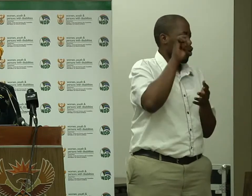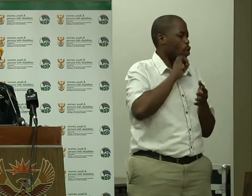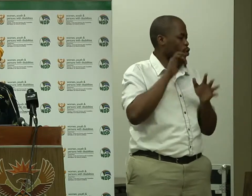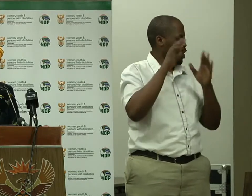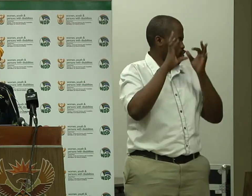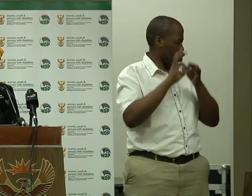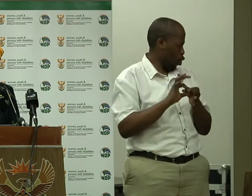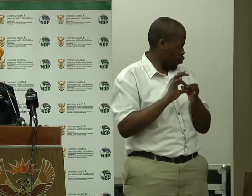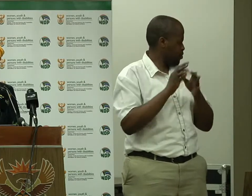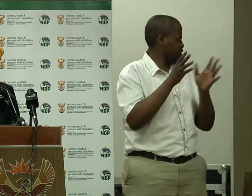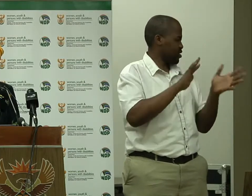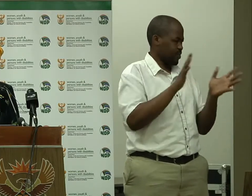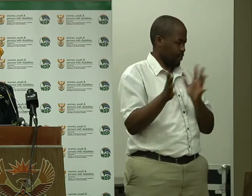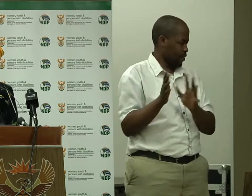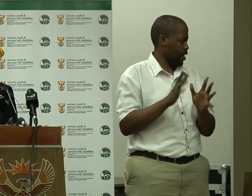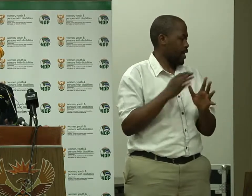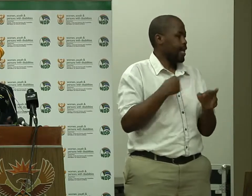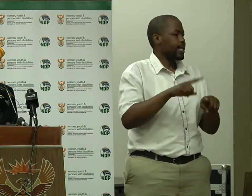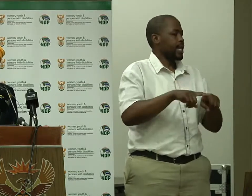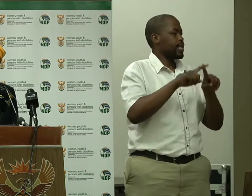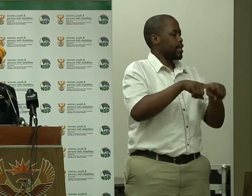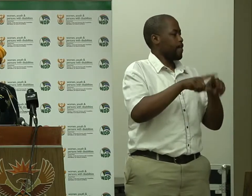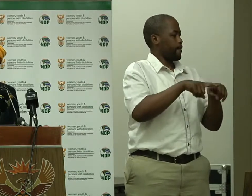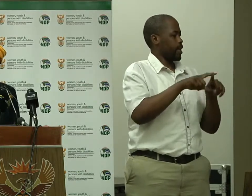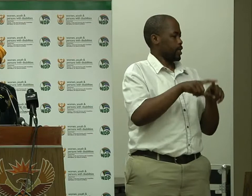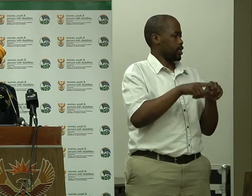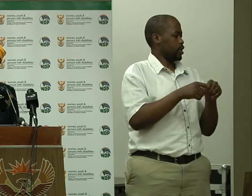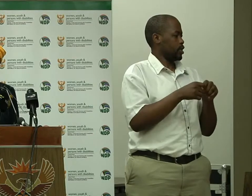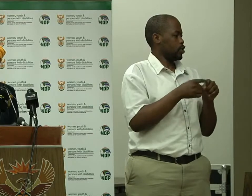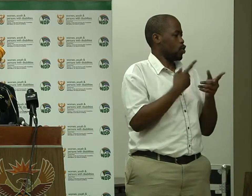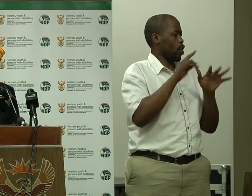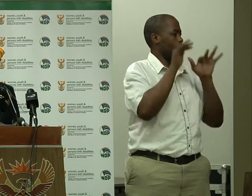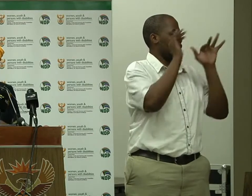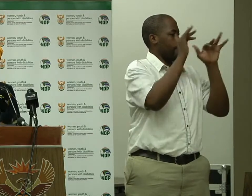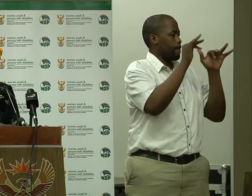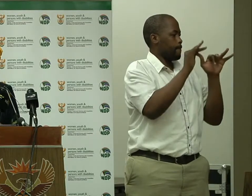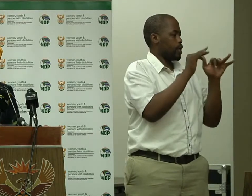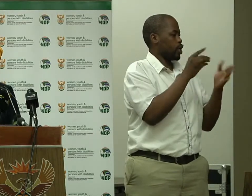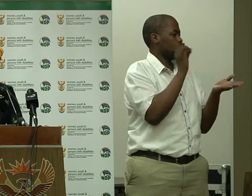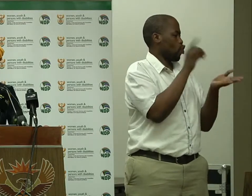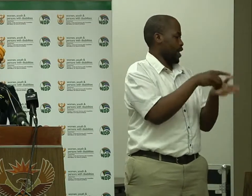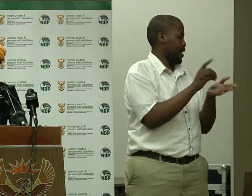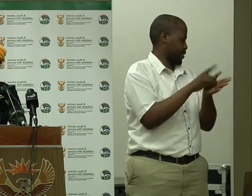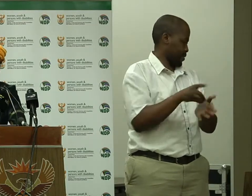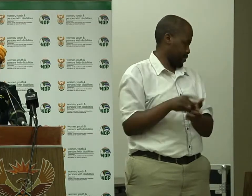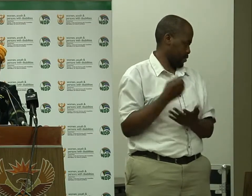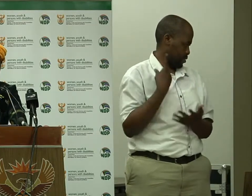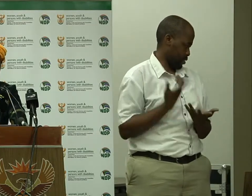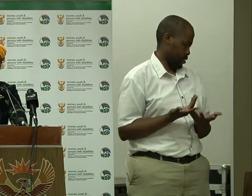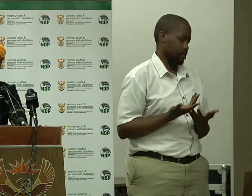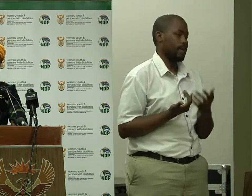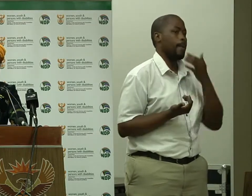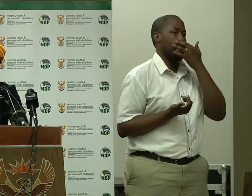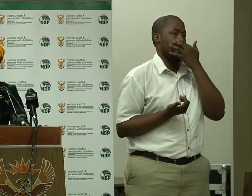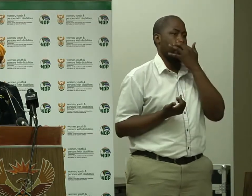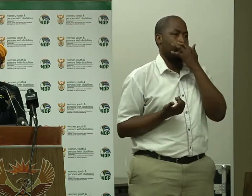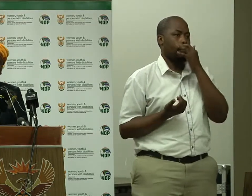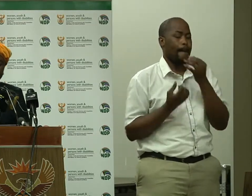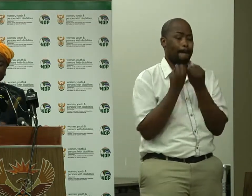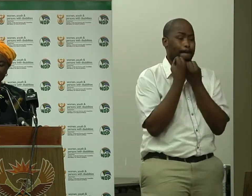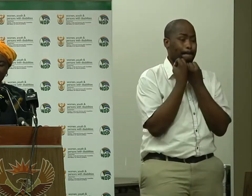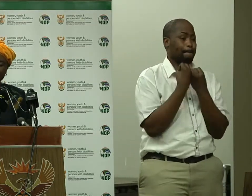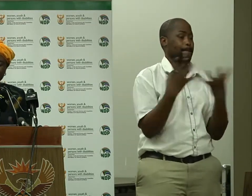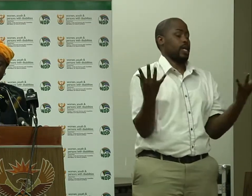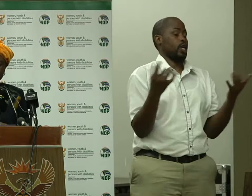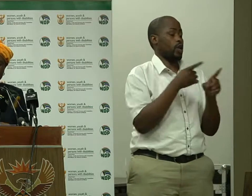organizations relying on the kindness of donors for support. Many